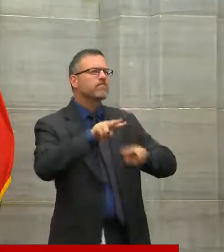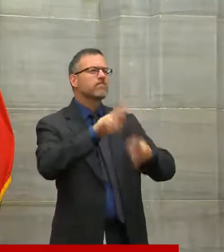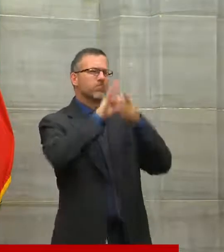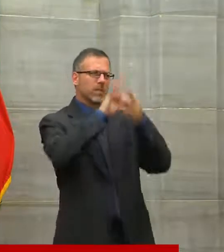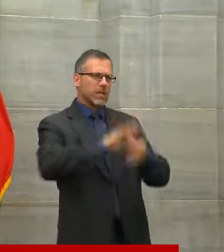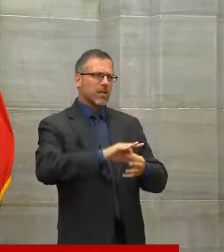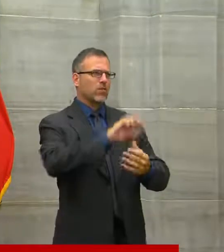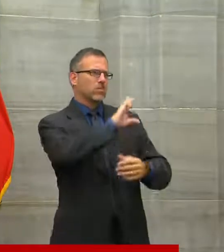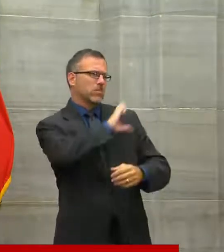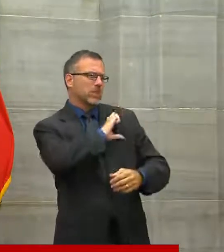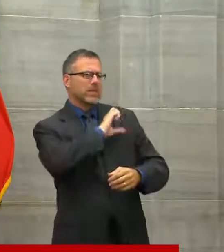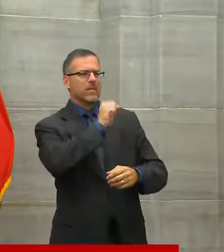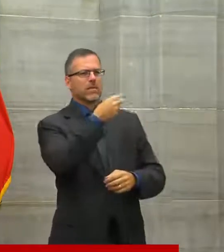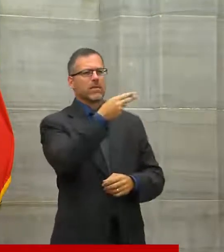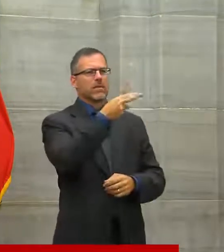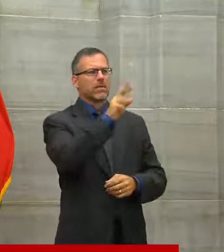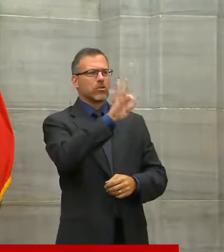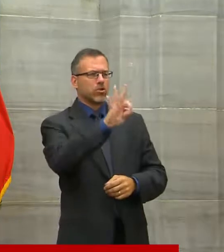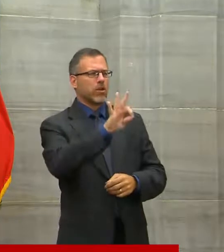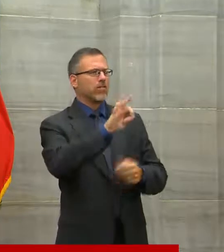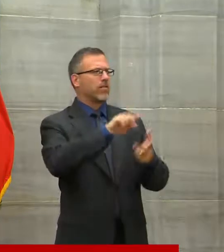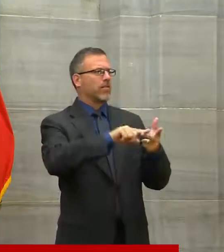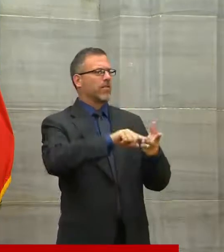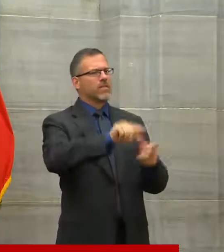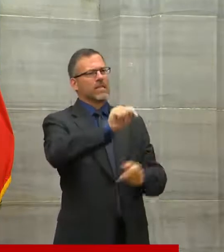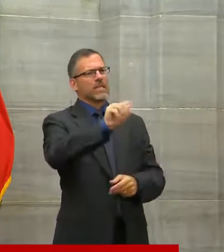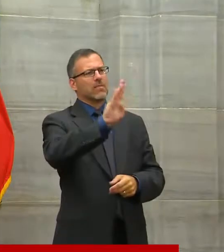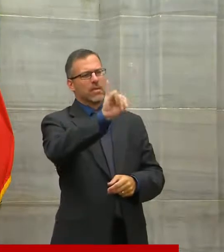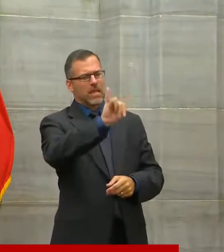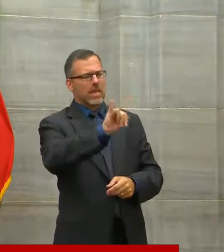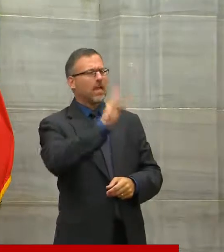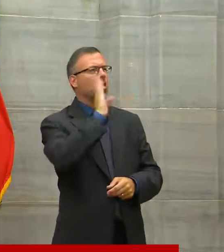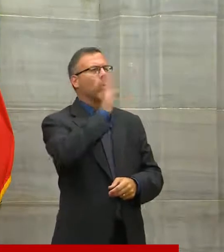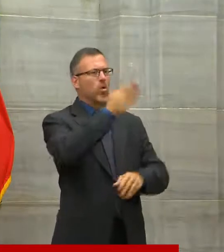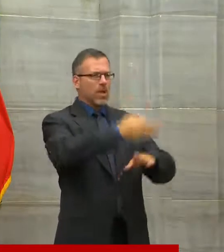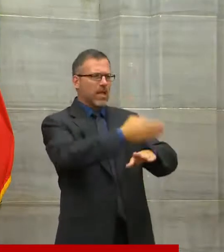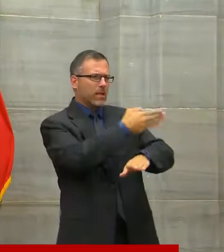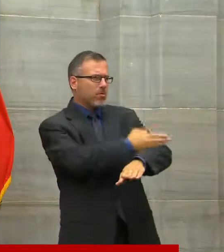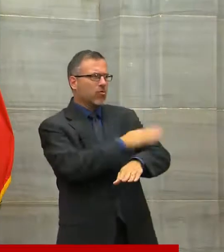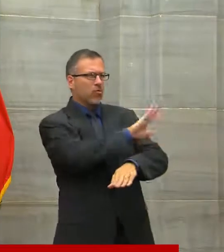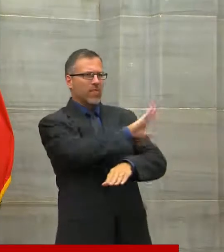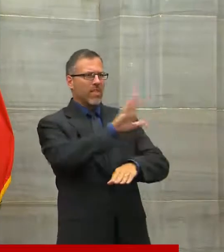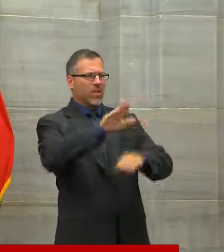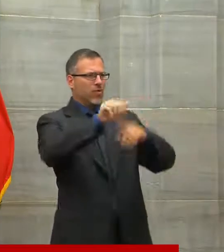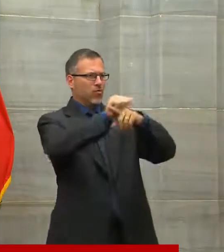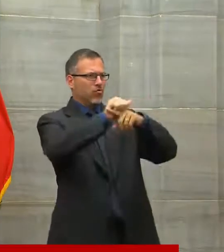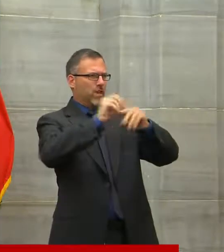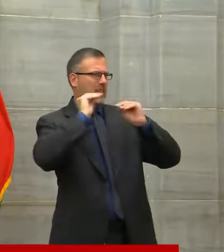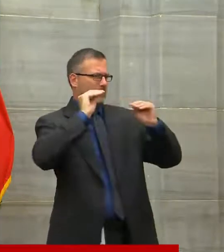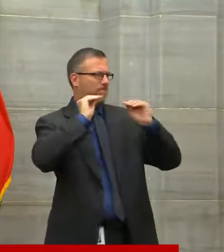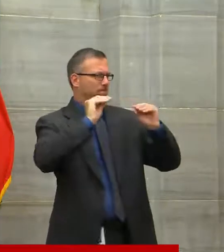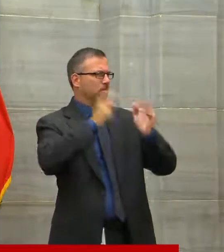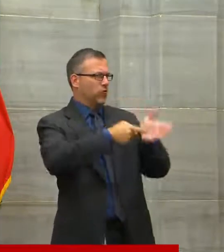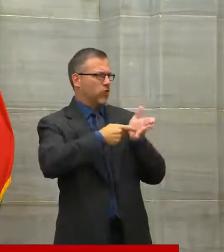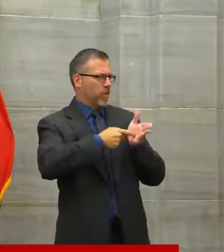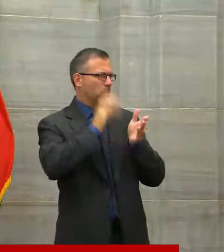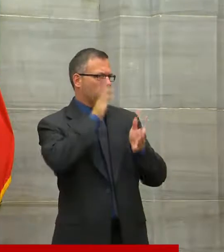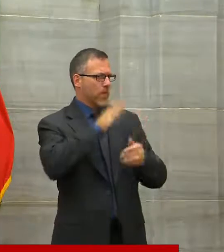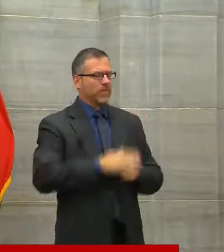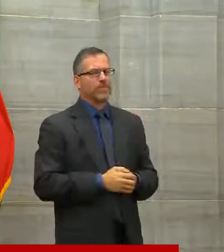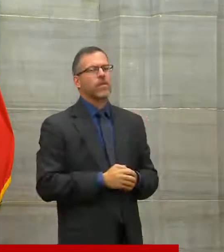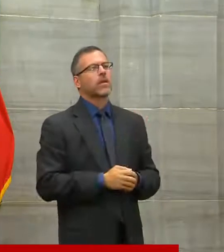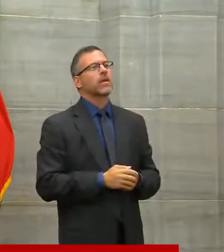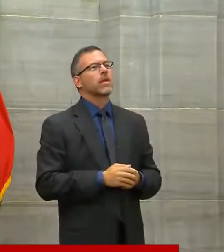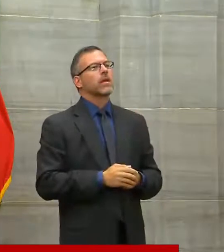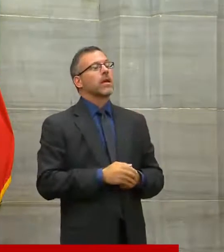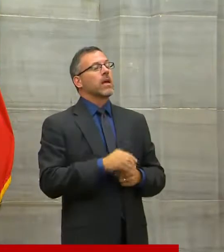an increase in officer training requirements. The steps that we're outlining today are just a starting point for what we hope will